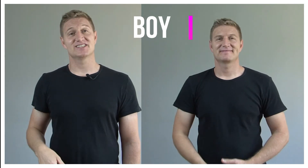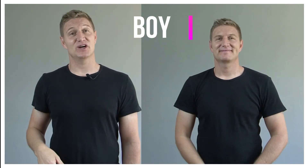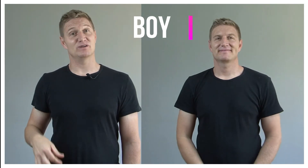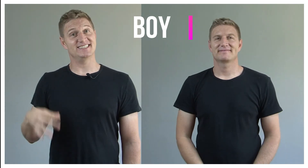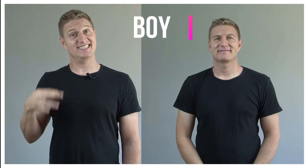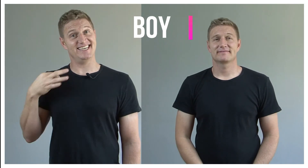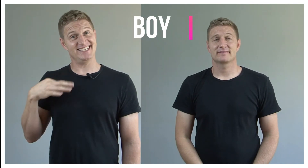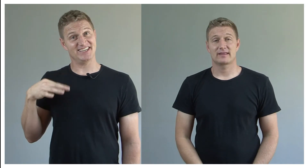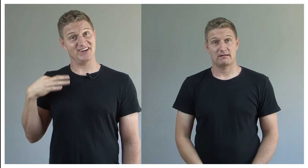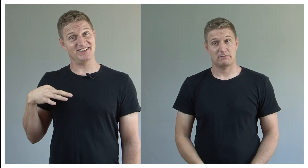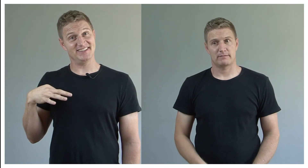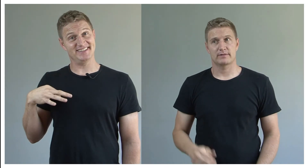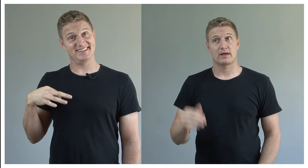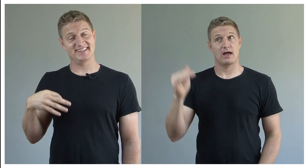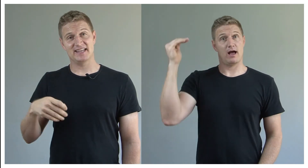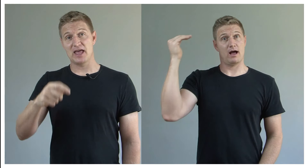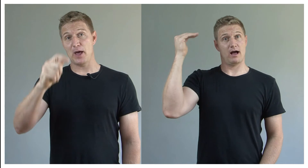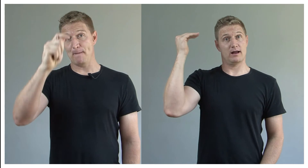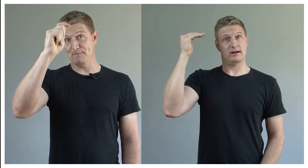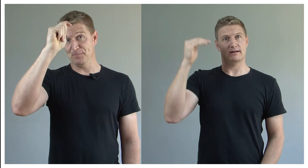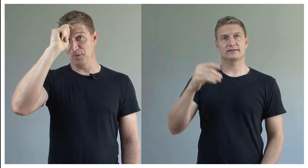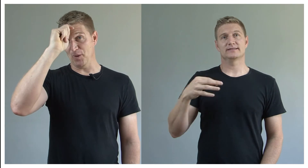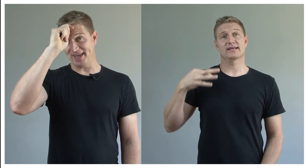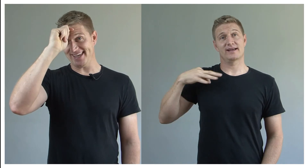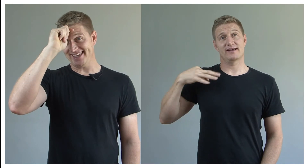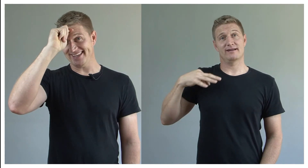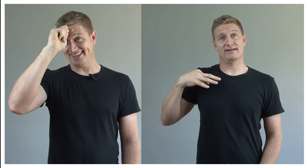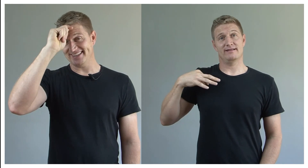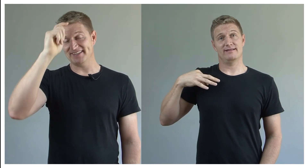So teenage girl, boy.